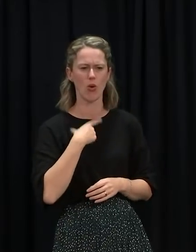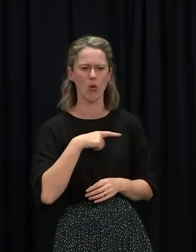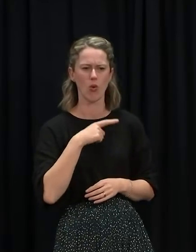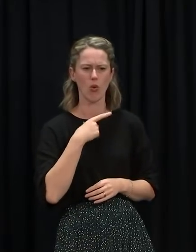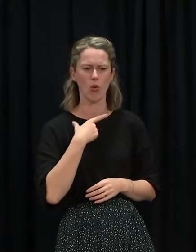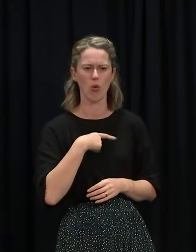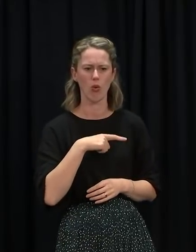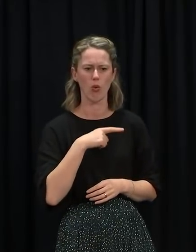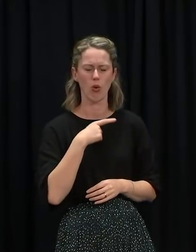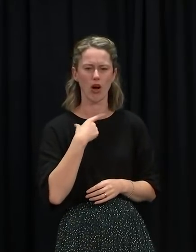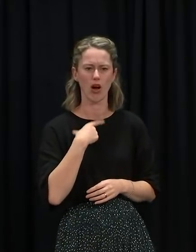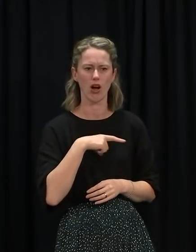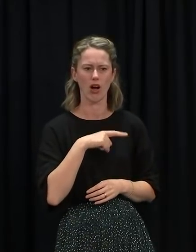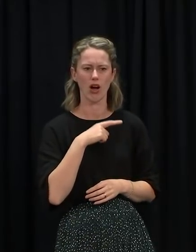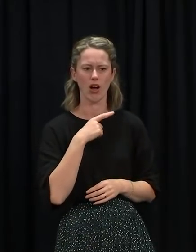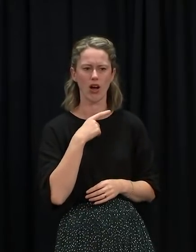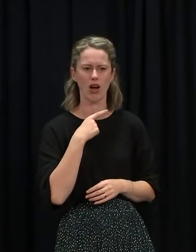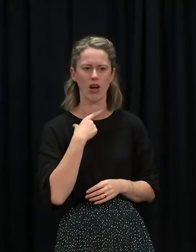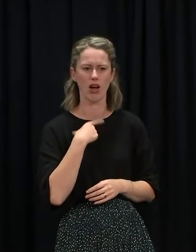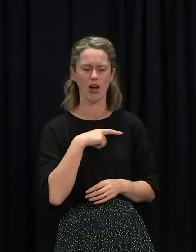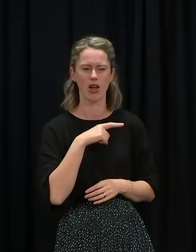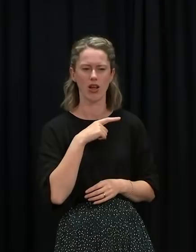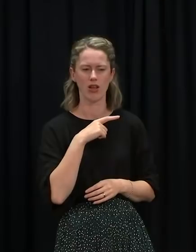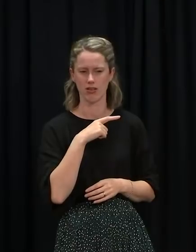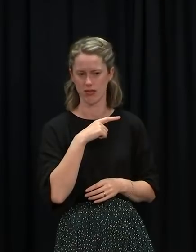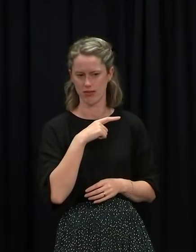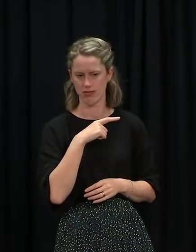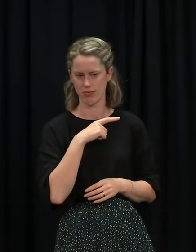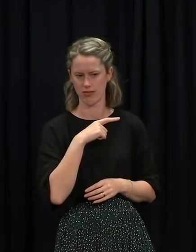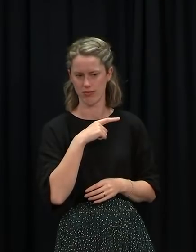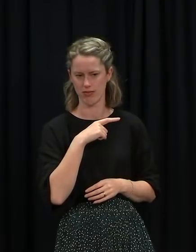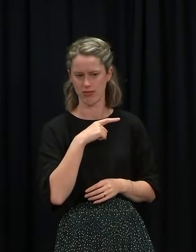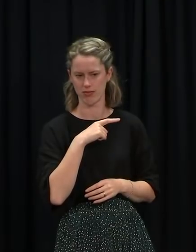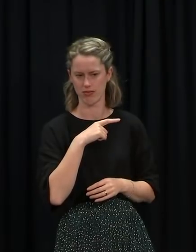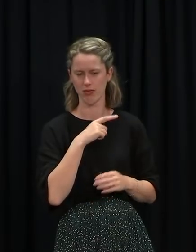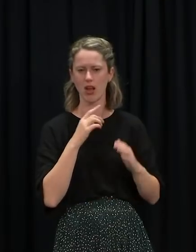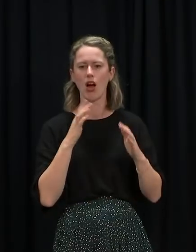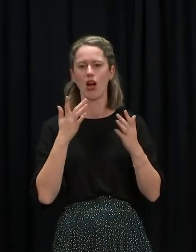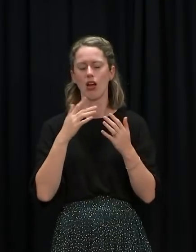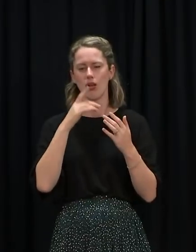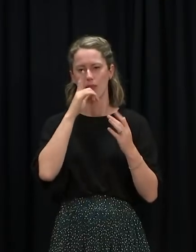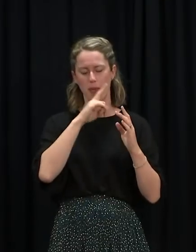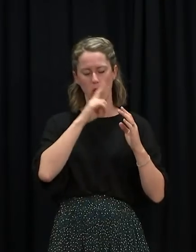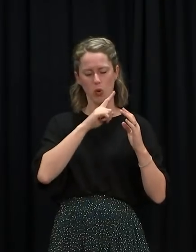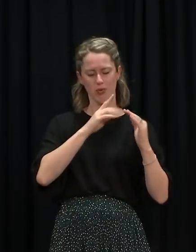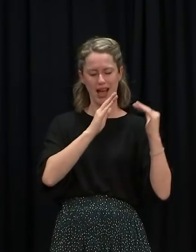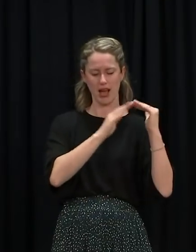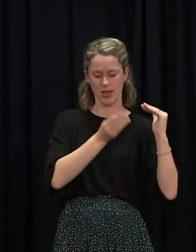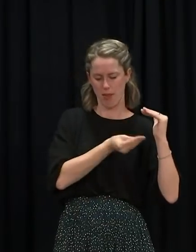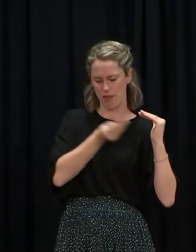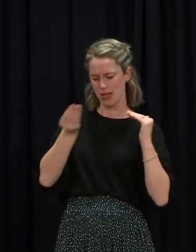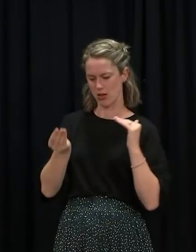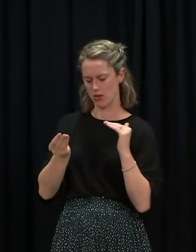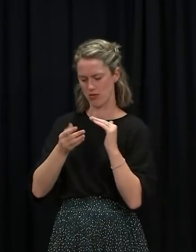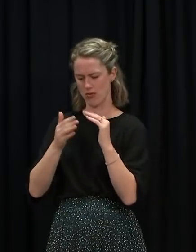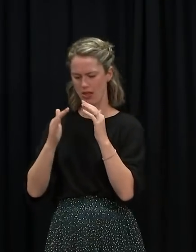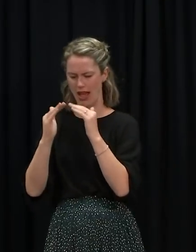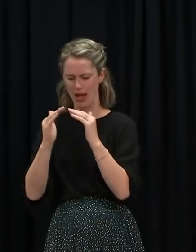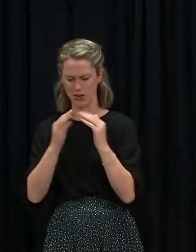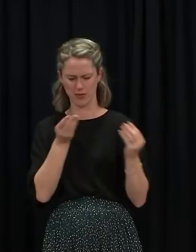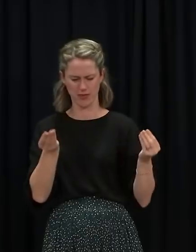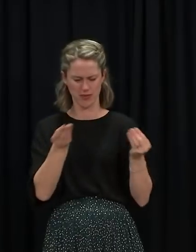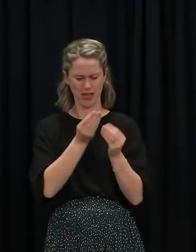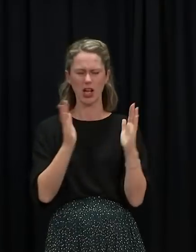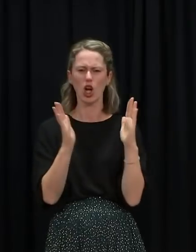those 5 close contacts becoming cases that are not household contacts? What is going on? Oh, well, they may